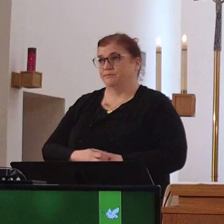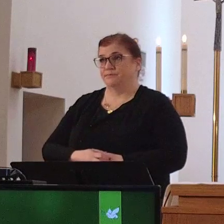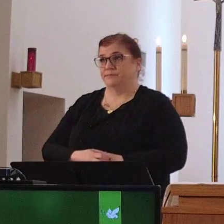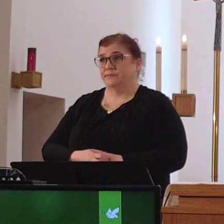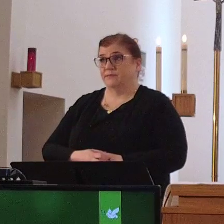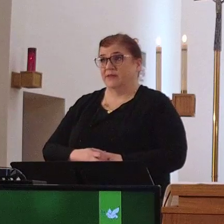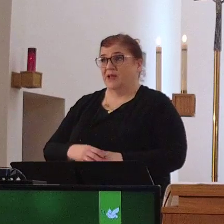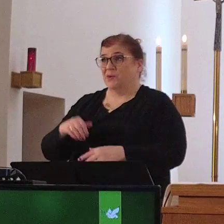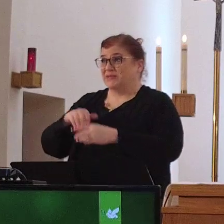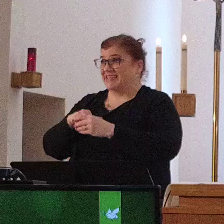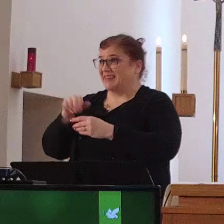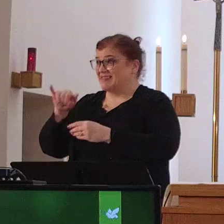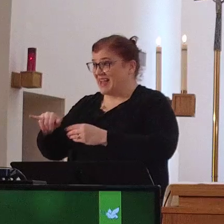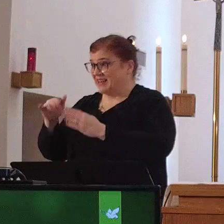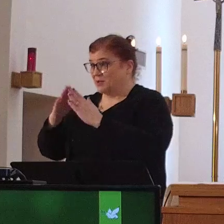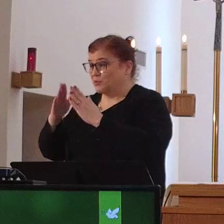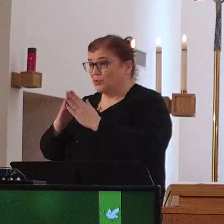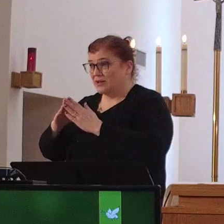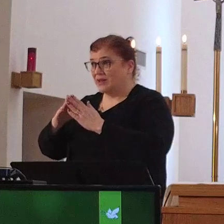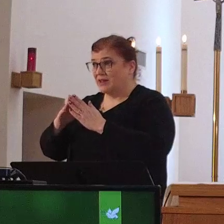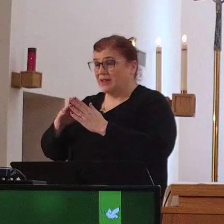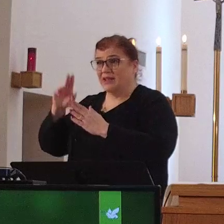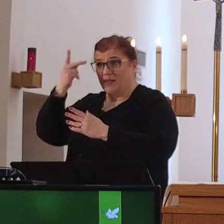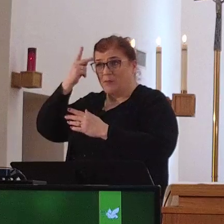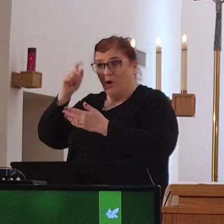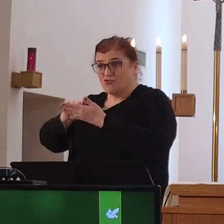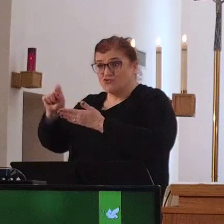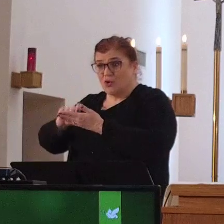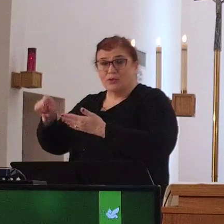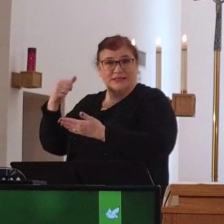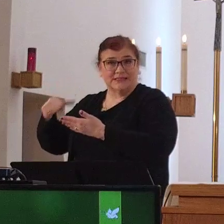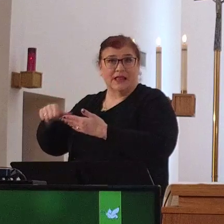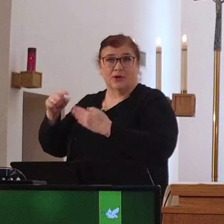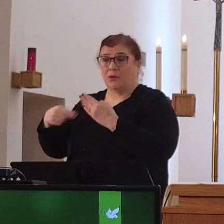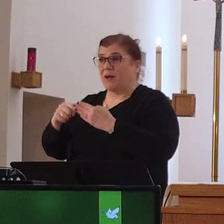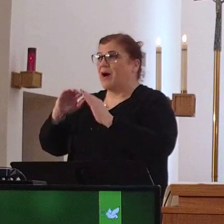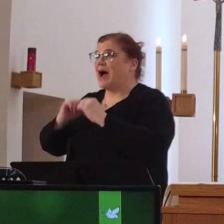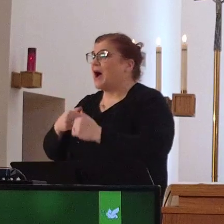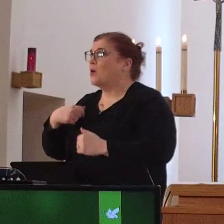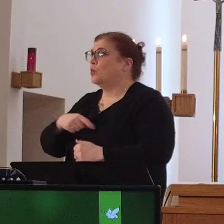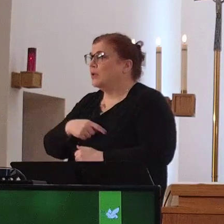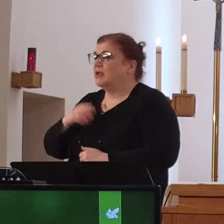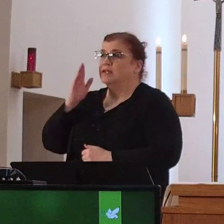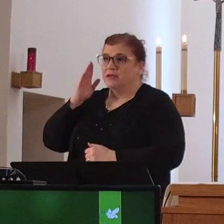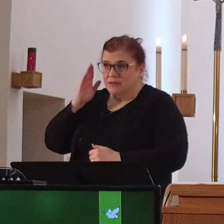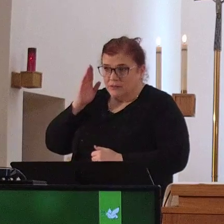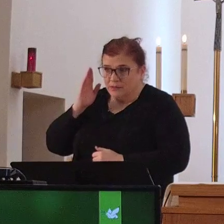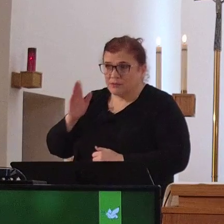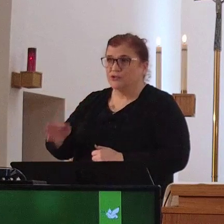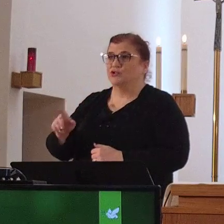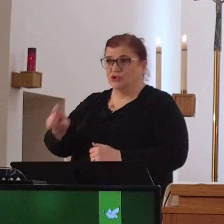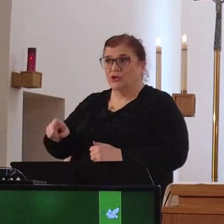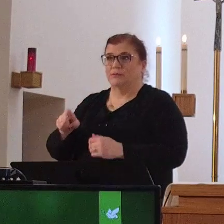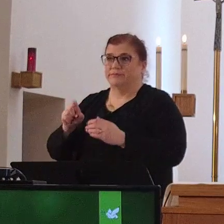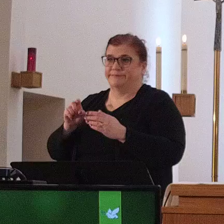It was into that community that Paul wrote this letter about how we are to be